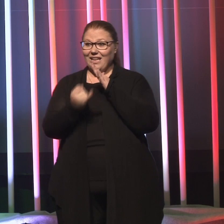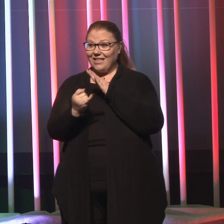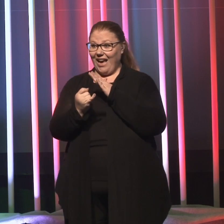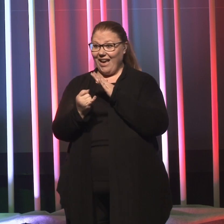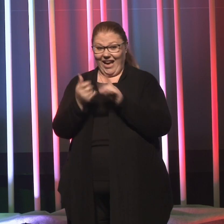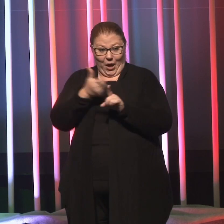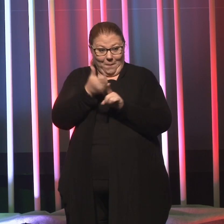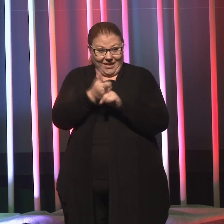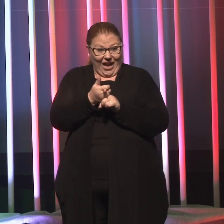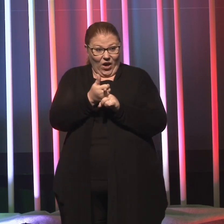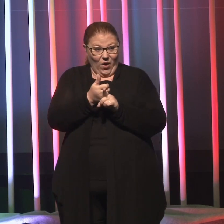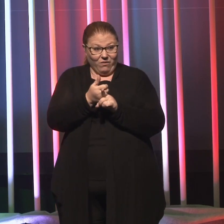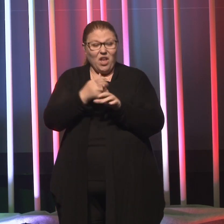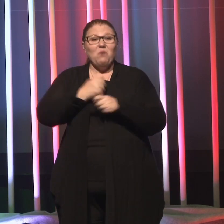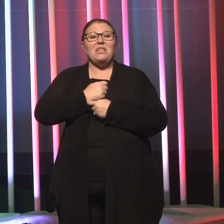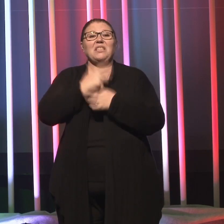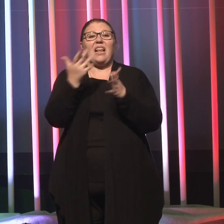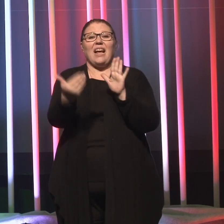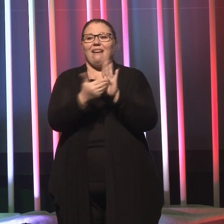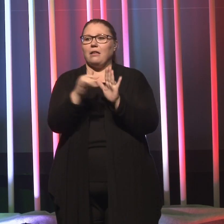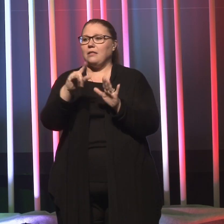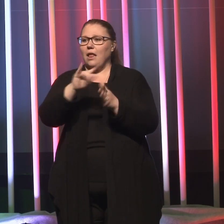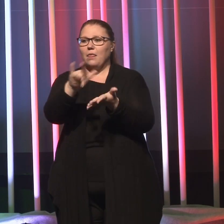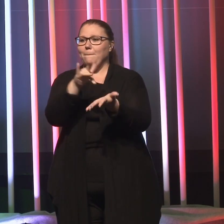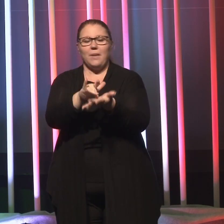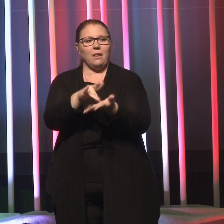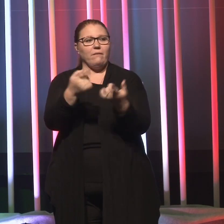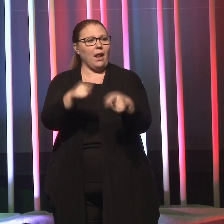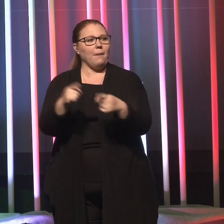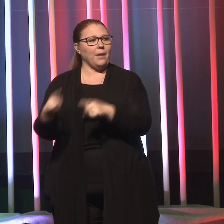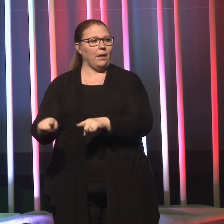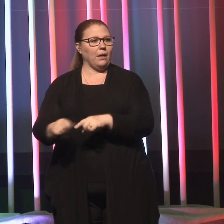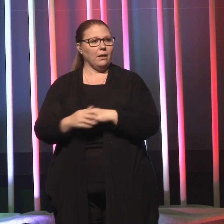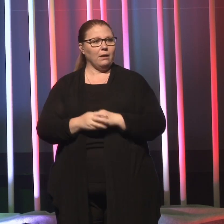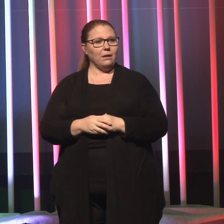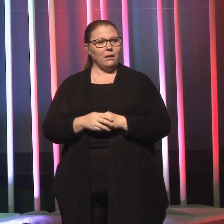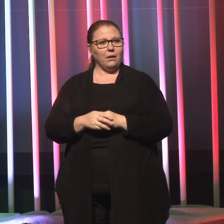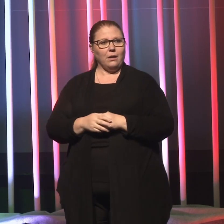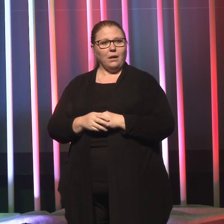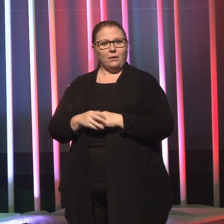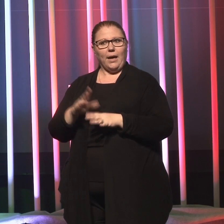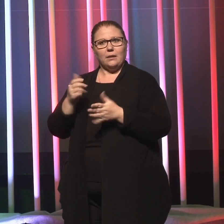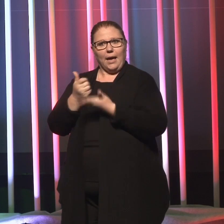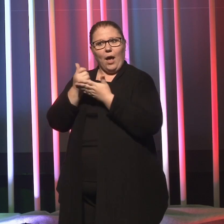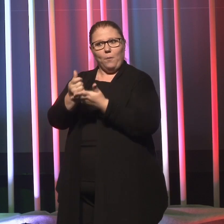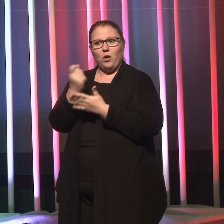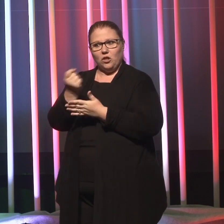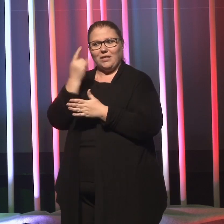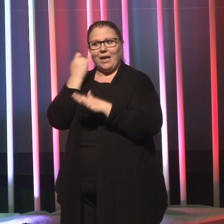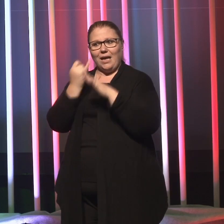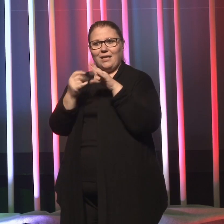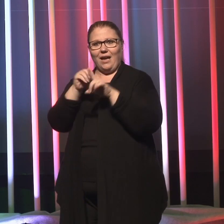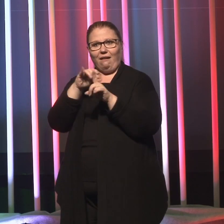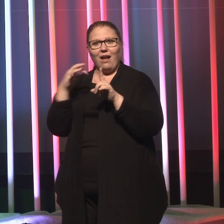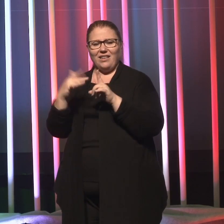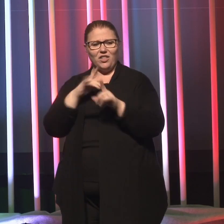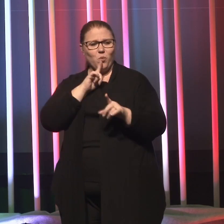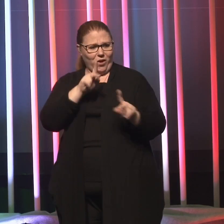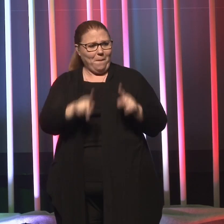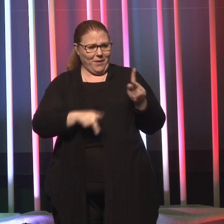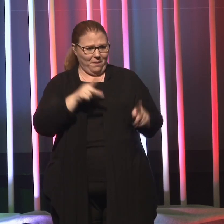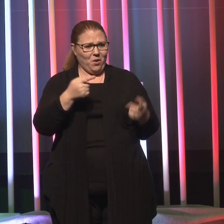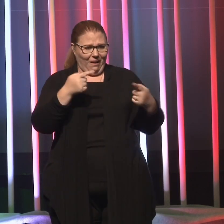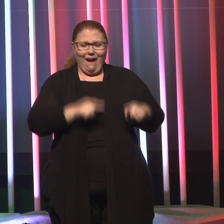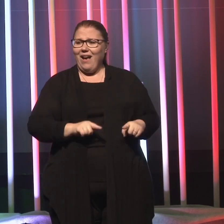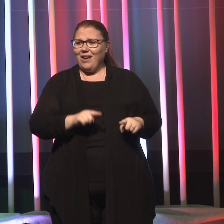voice right in the middle of it. If you're familiar with some of the other prophetic voices, just to kind of put Isaiah into context, because these are real people, right? Like he